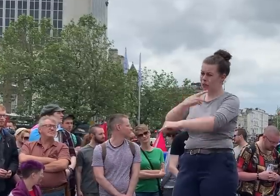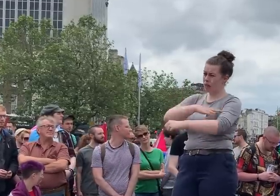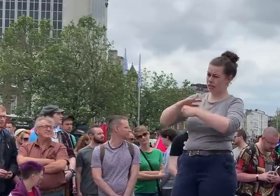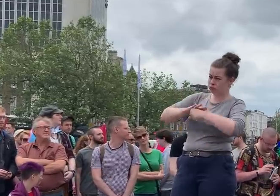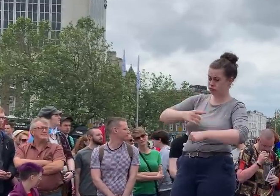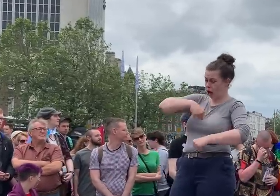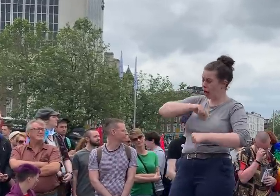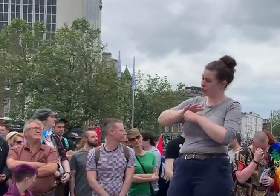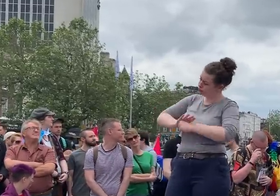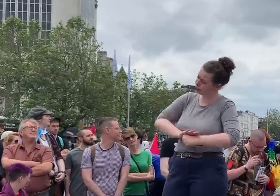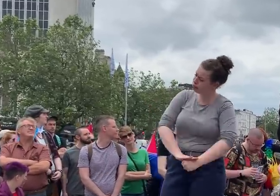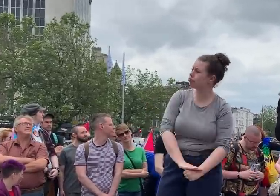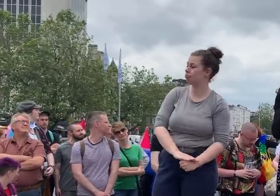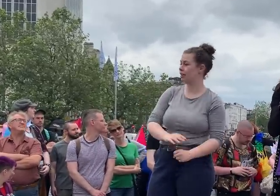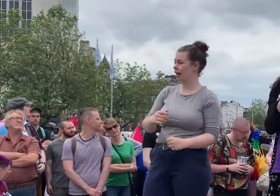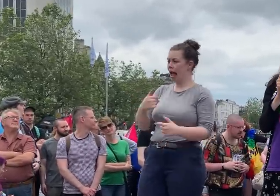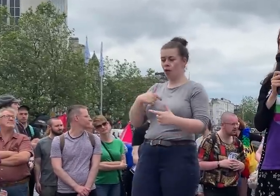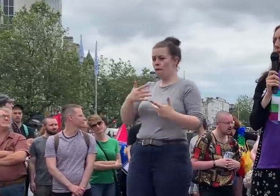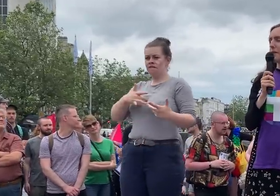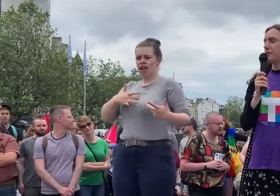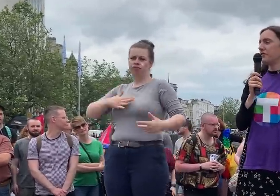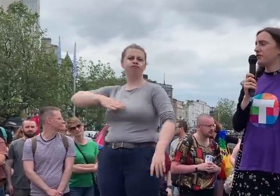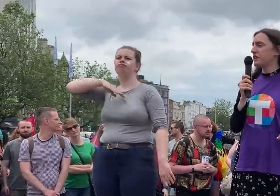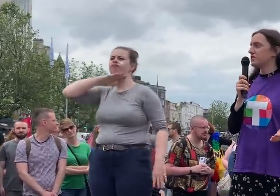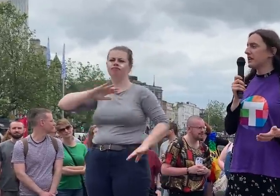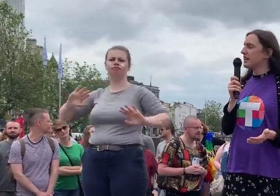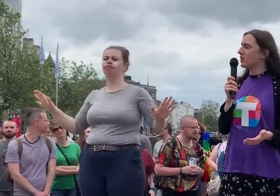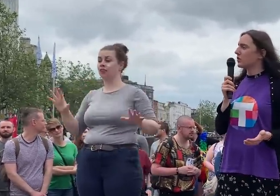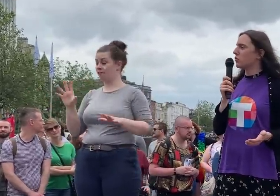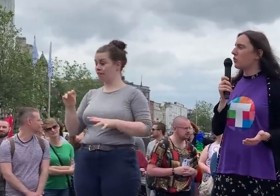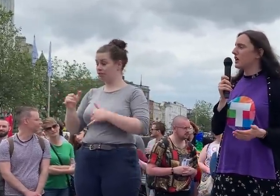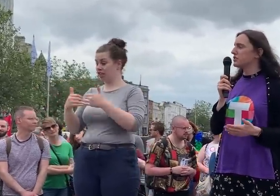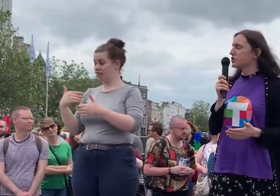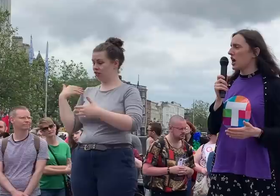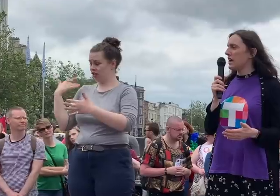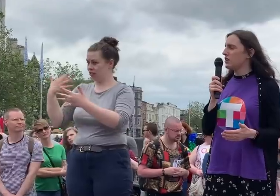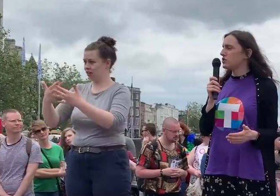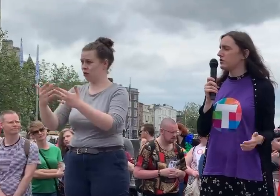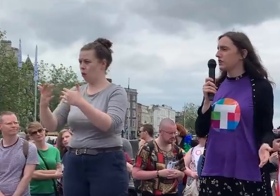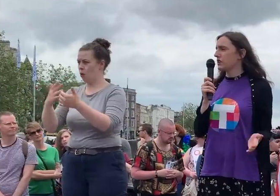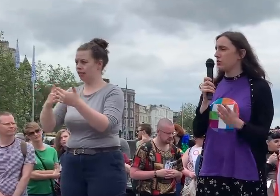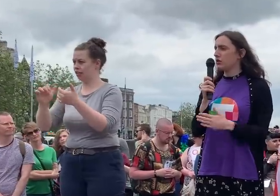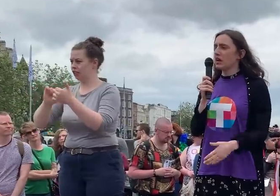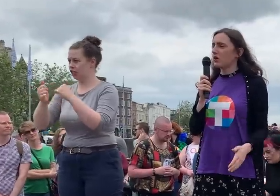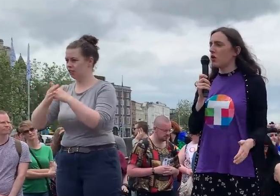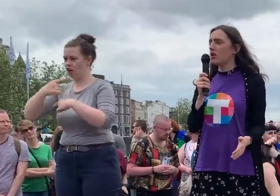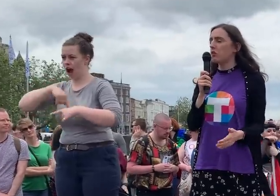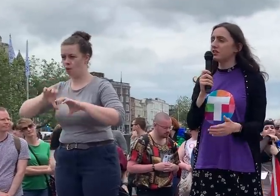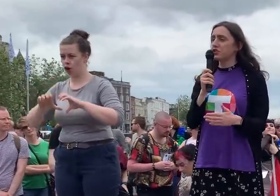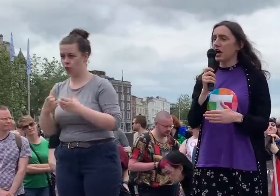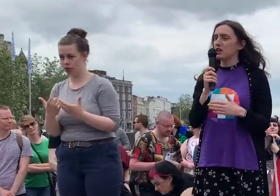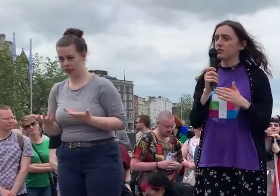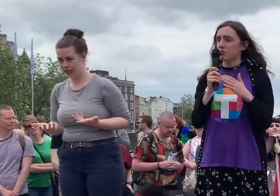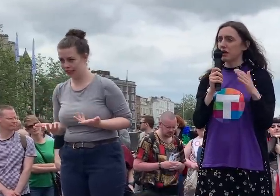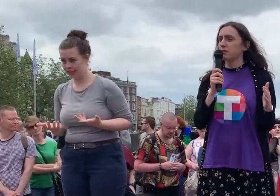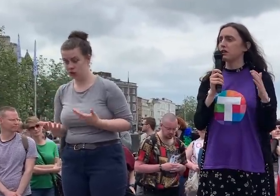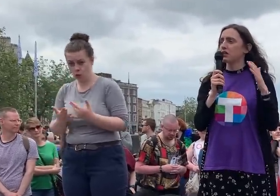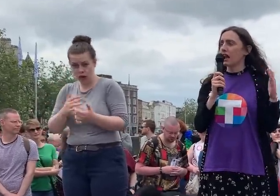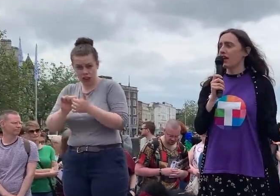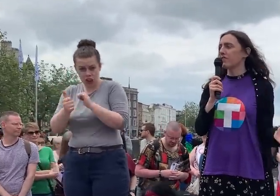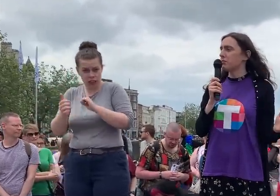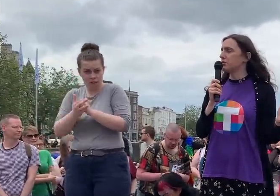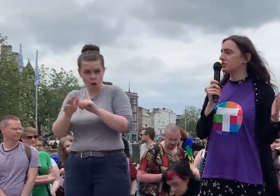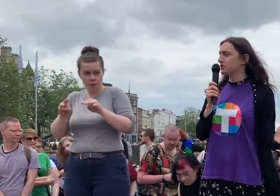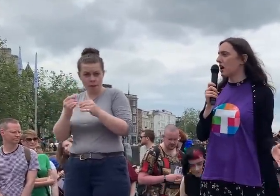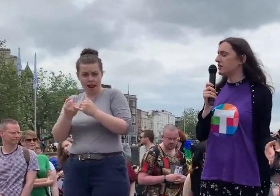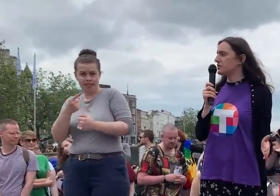community. And they reached their breaking point. And 50 years later, what's changed for the community as a whole, and what's changed for people